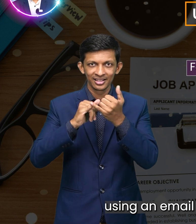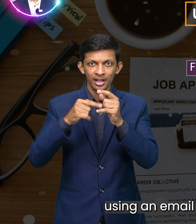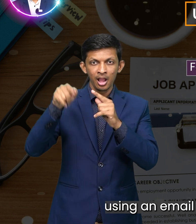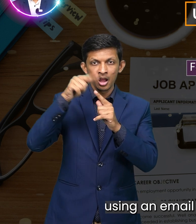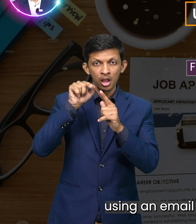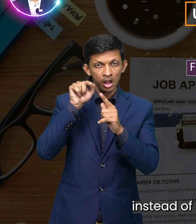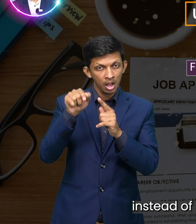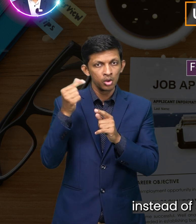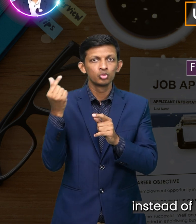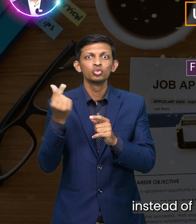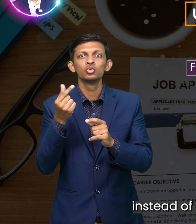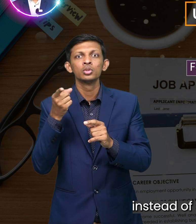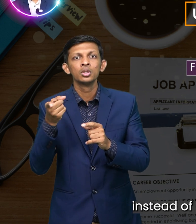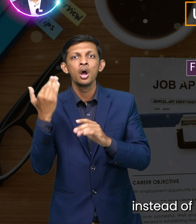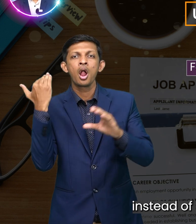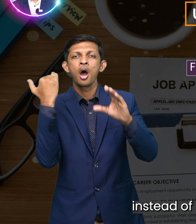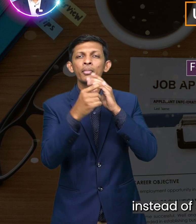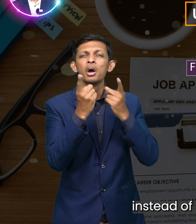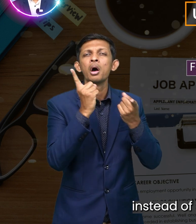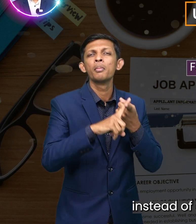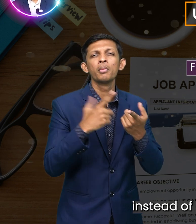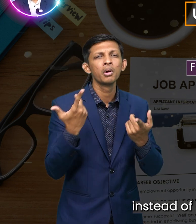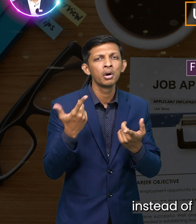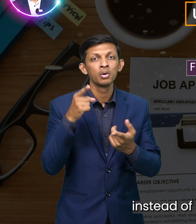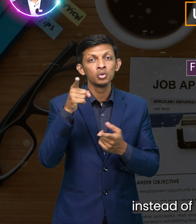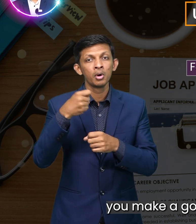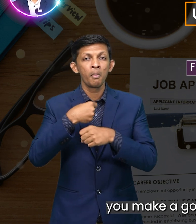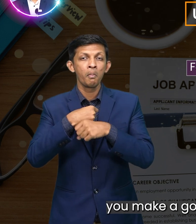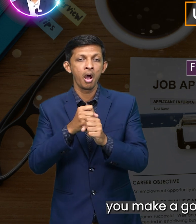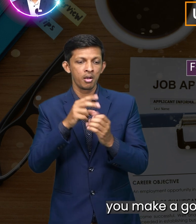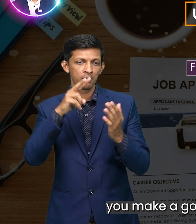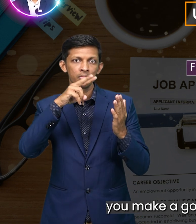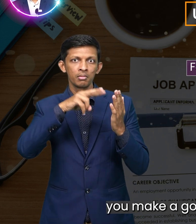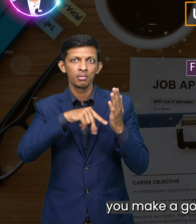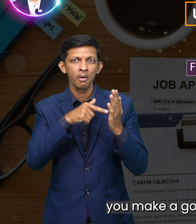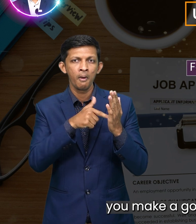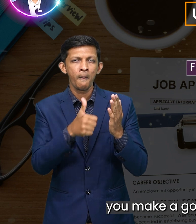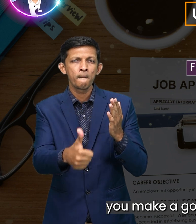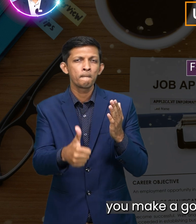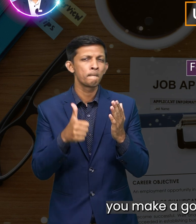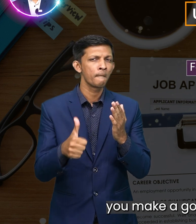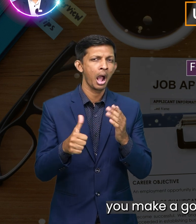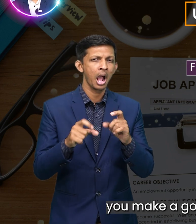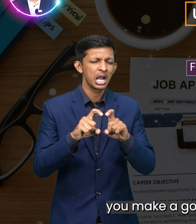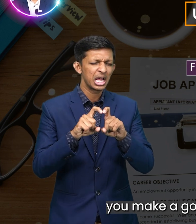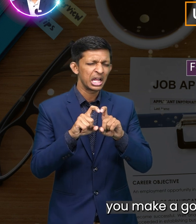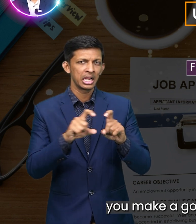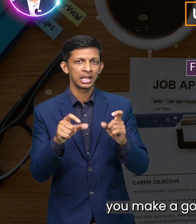johnthomas@gmail.com instead of a more casual one helps you make a good impression from the start.